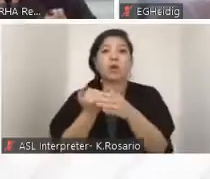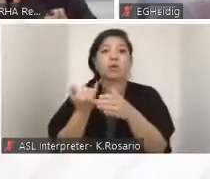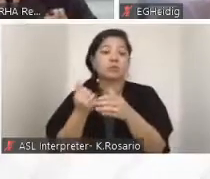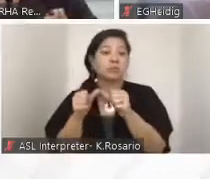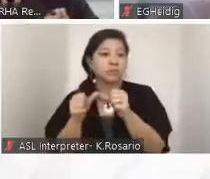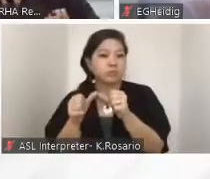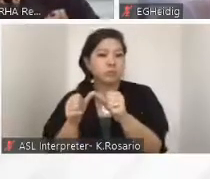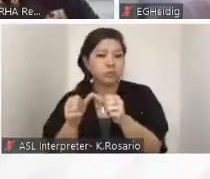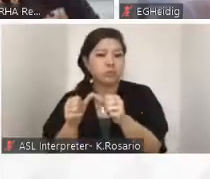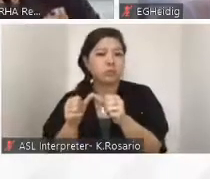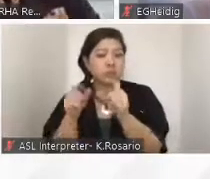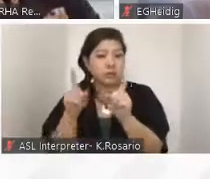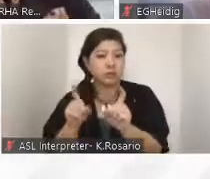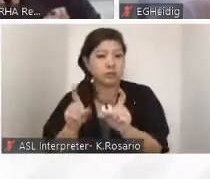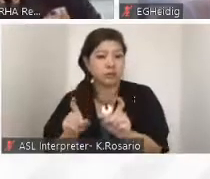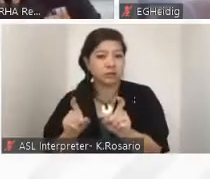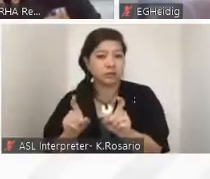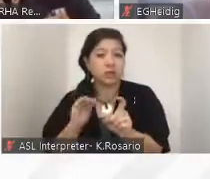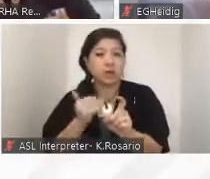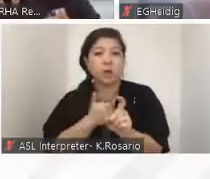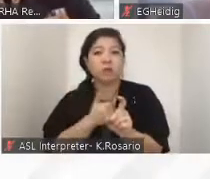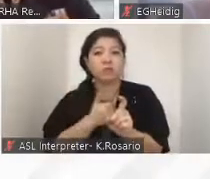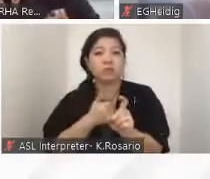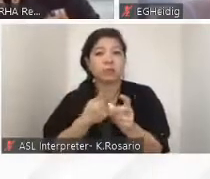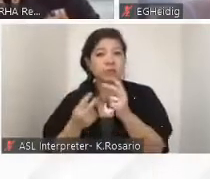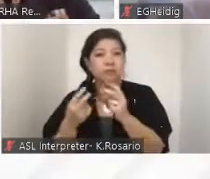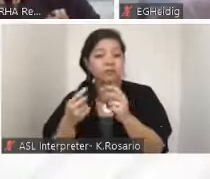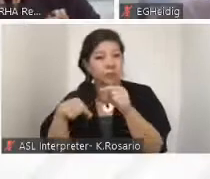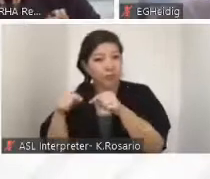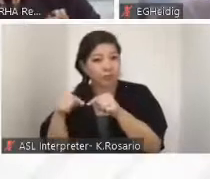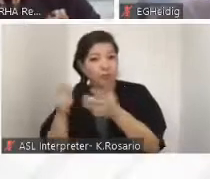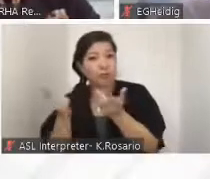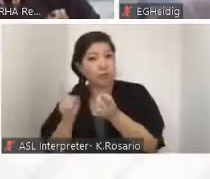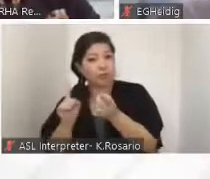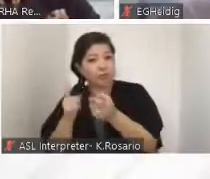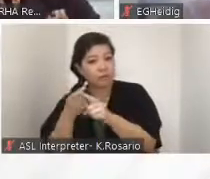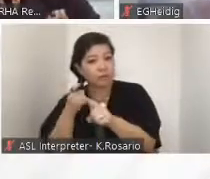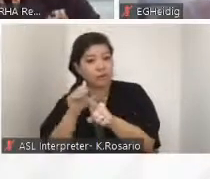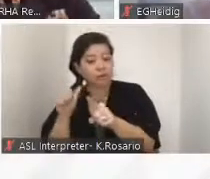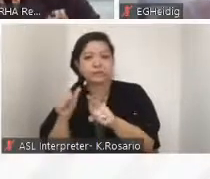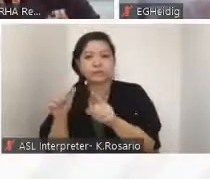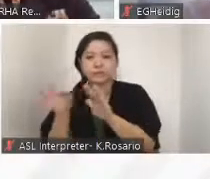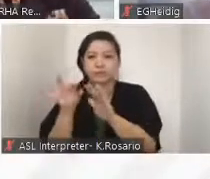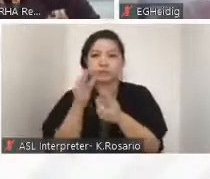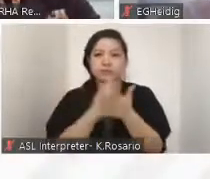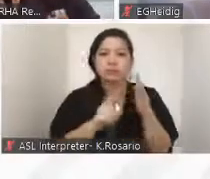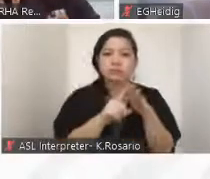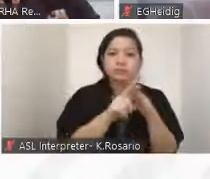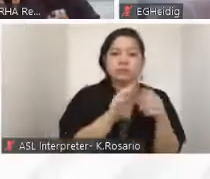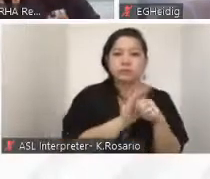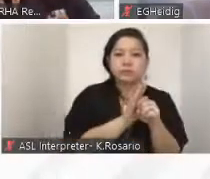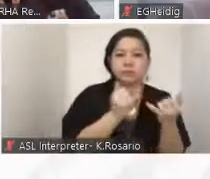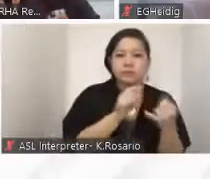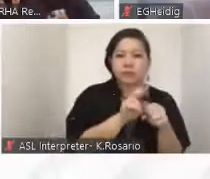protocols, our testing, our contact tracing, and isolation helped us from making that nightmare into